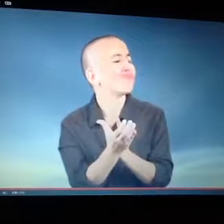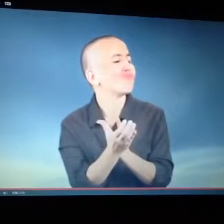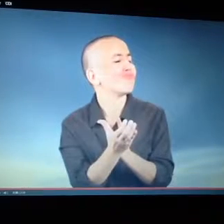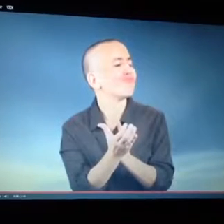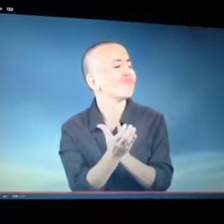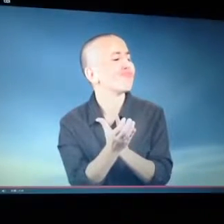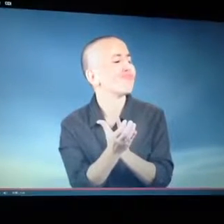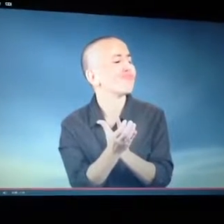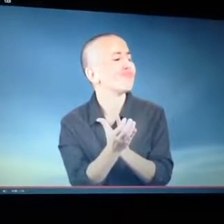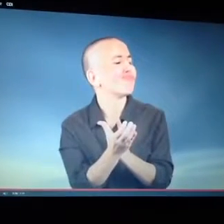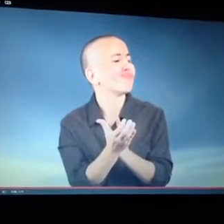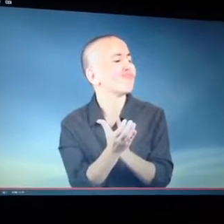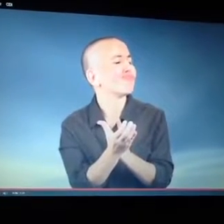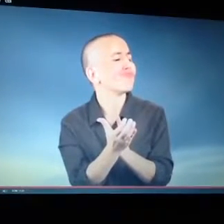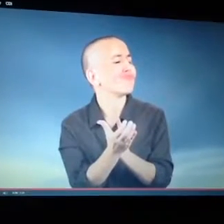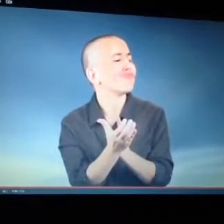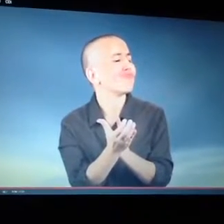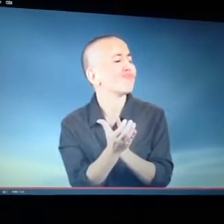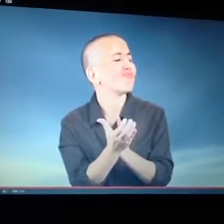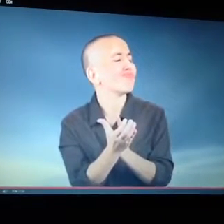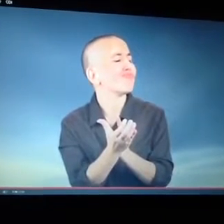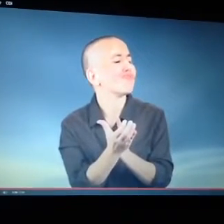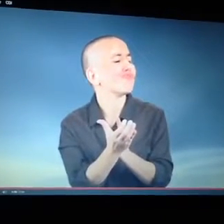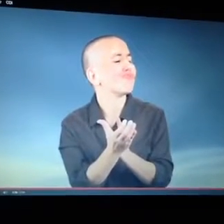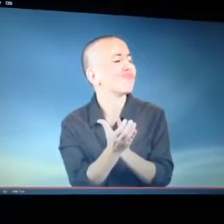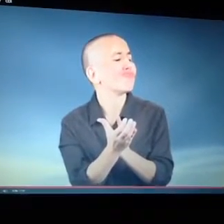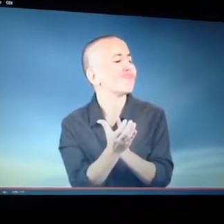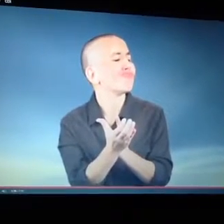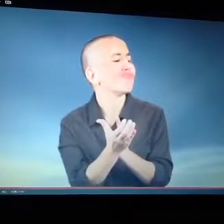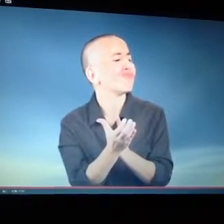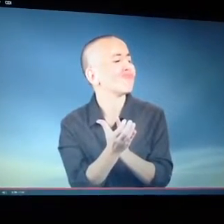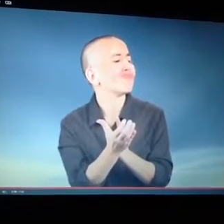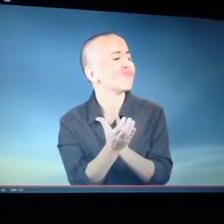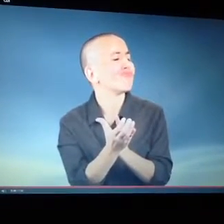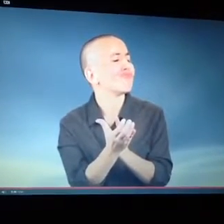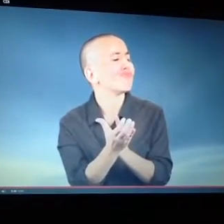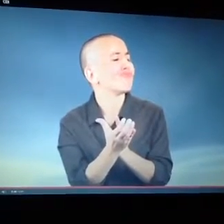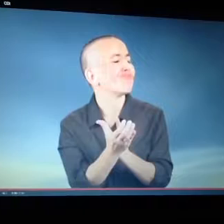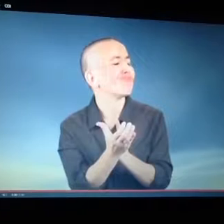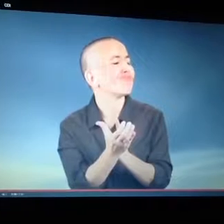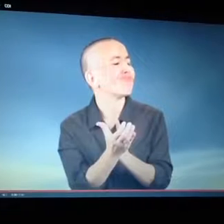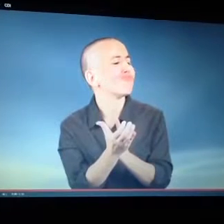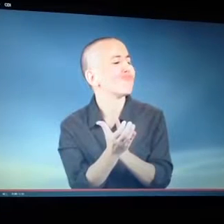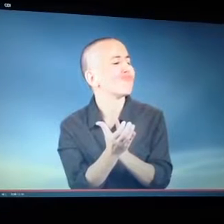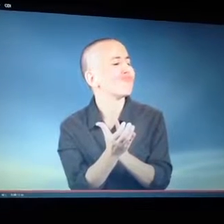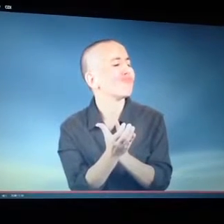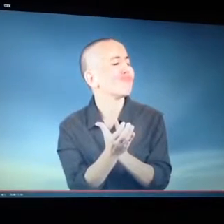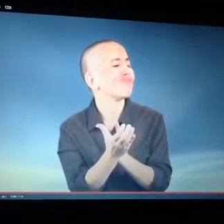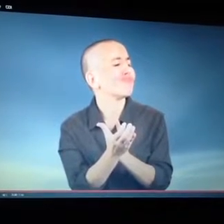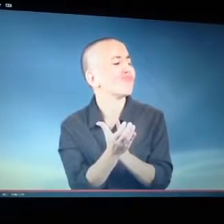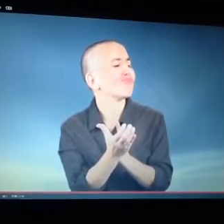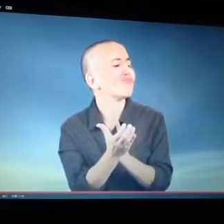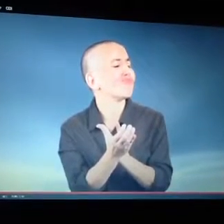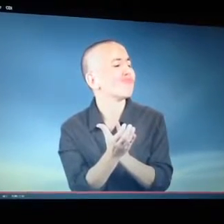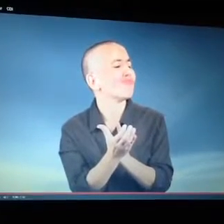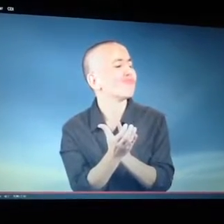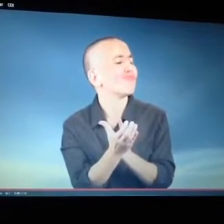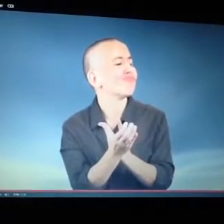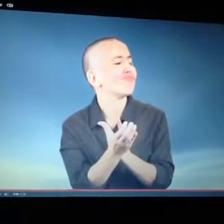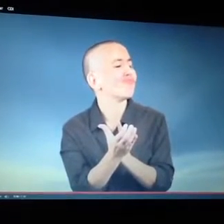So the interpreter and the deaf interpreter, they'll sit together and they'll take in the culture and